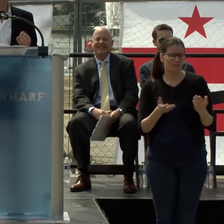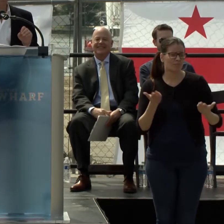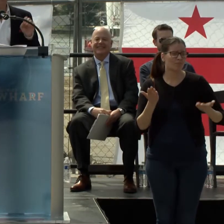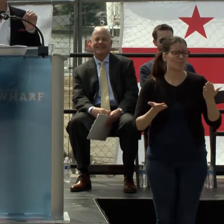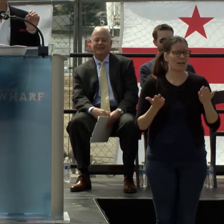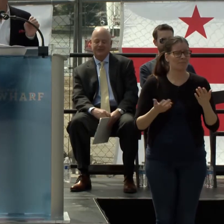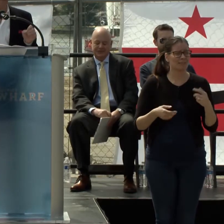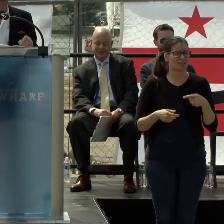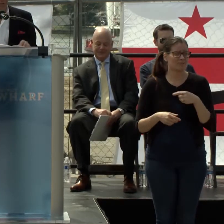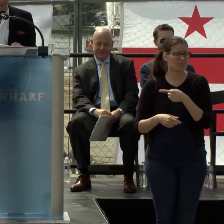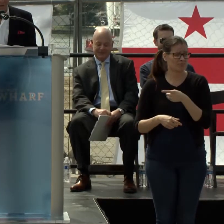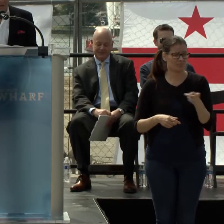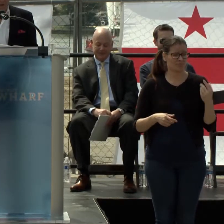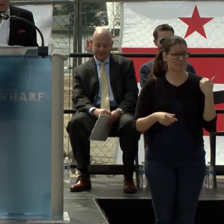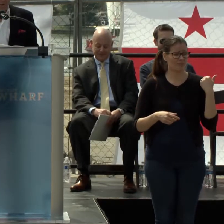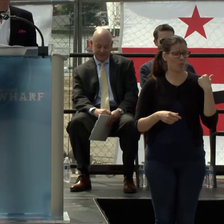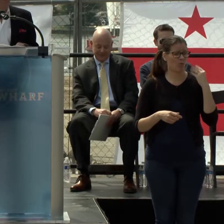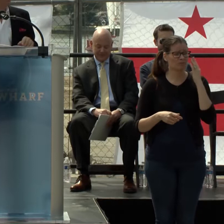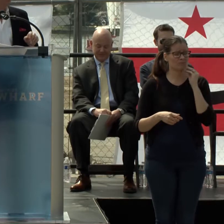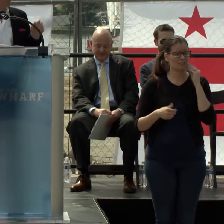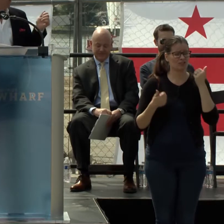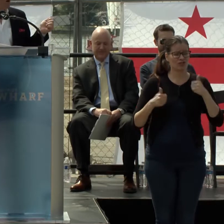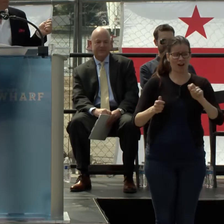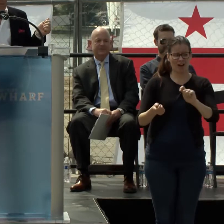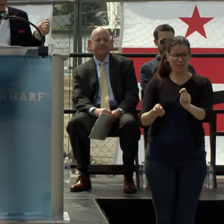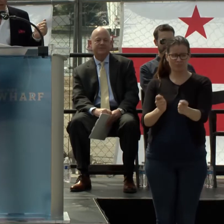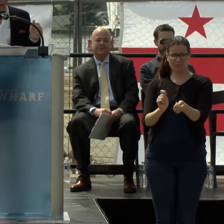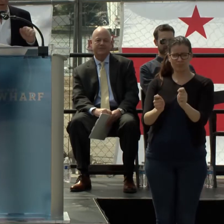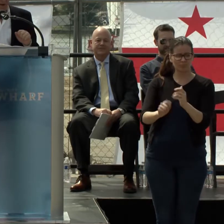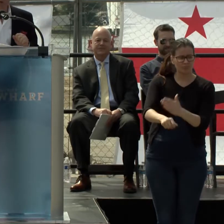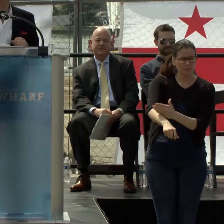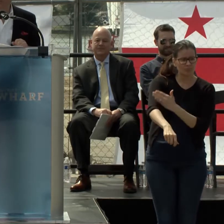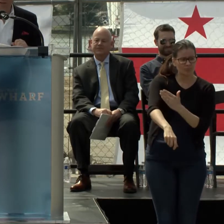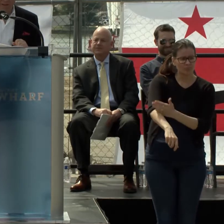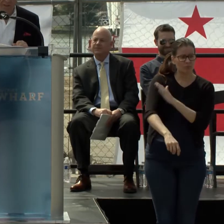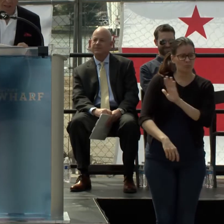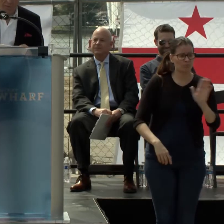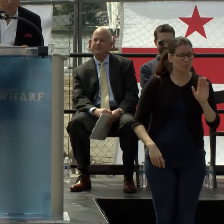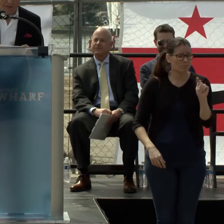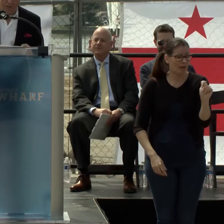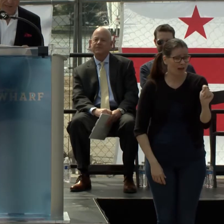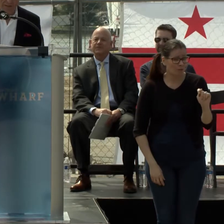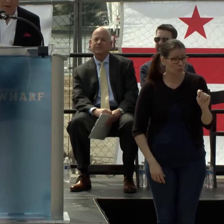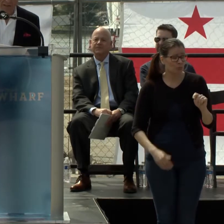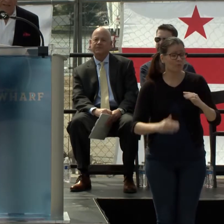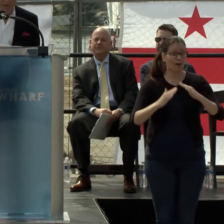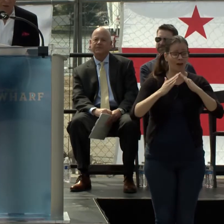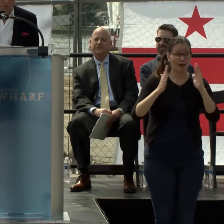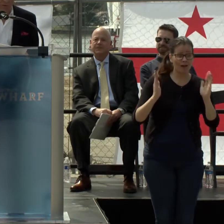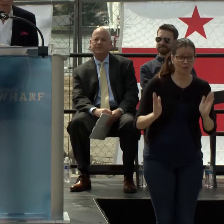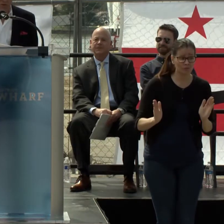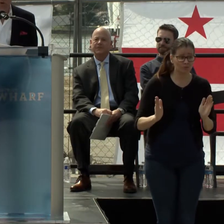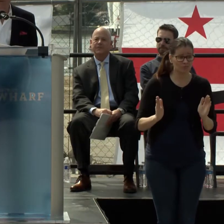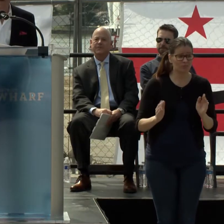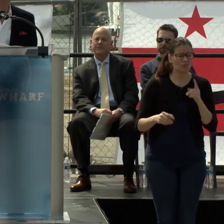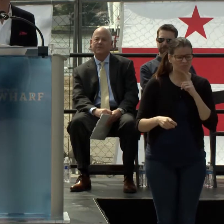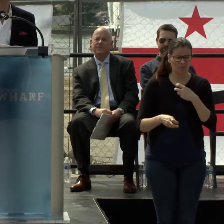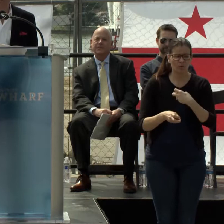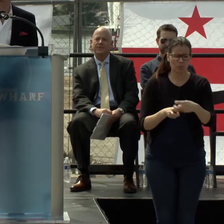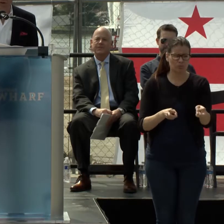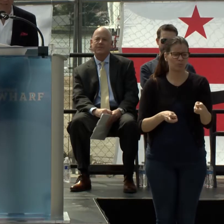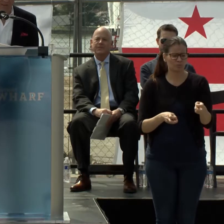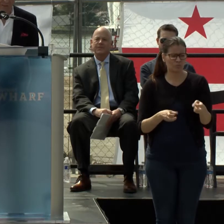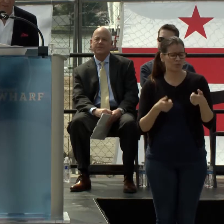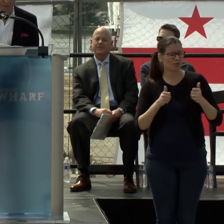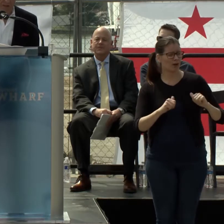kitchens, it's not easy. To build the Wharf, a $2 billion project on land owned and controlled by half a